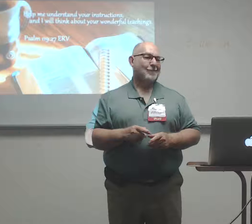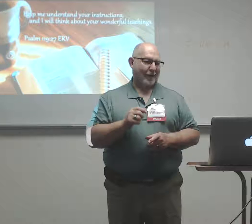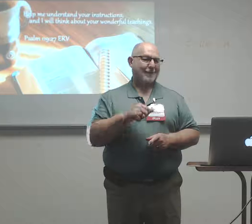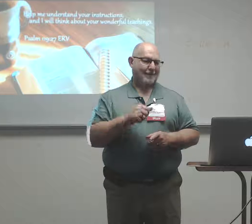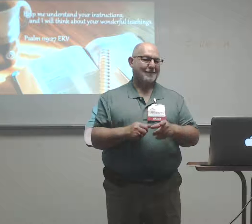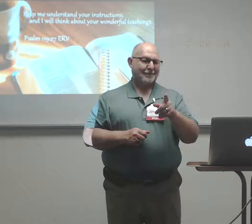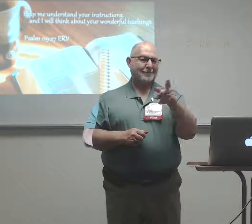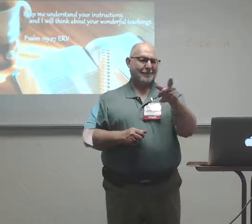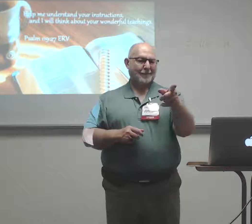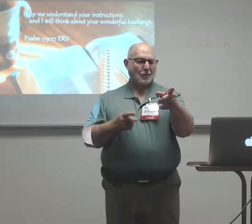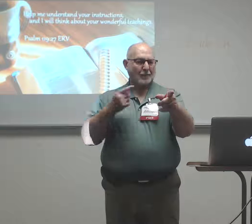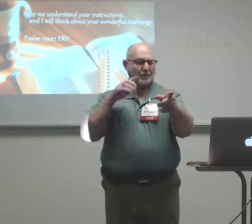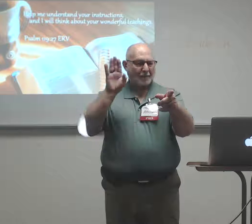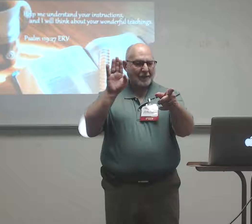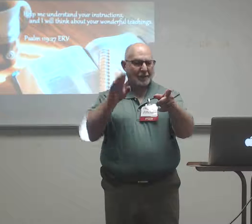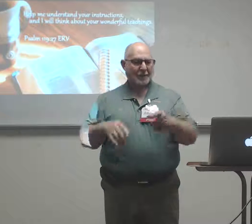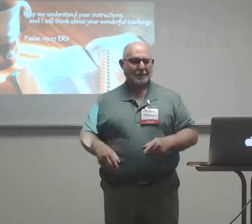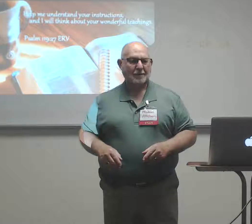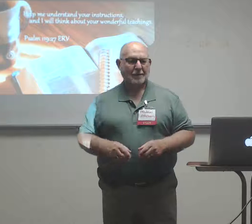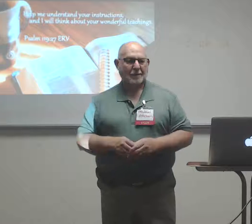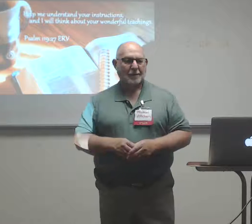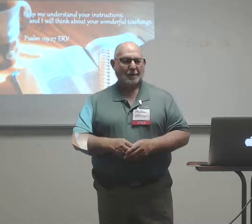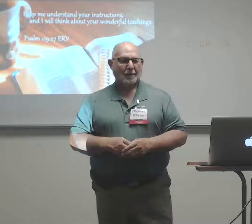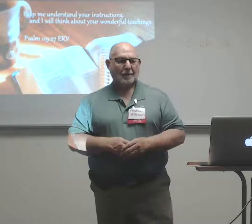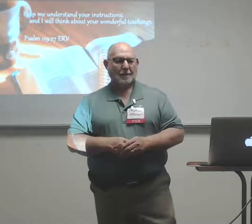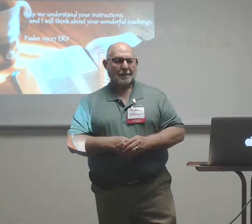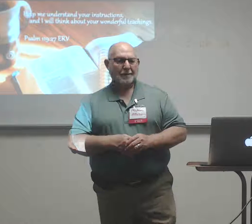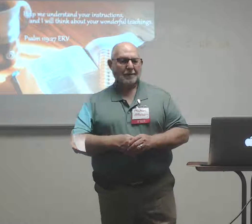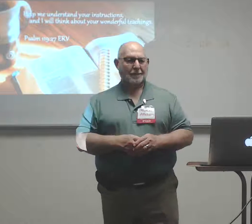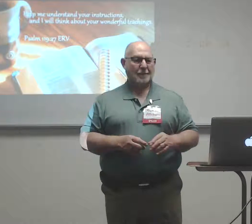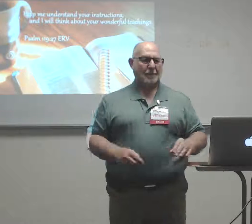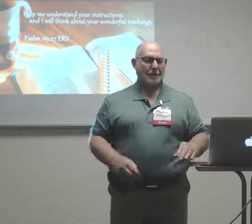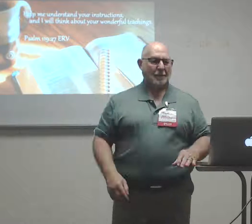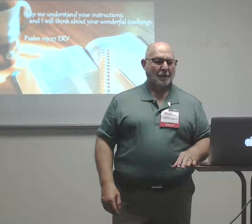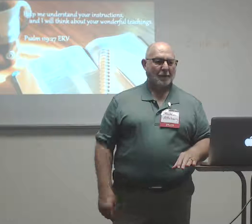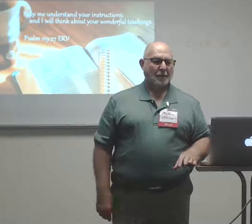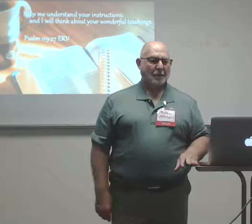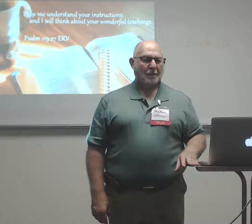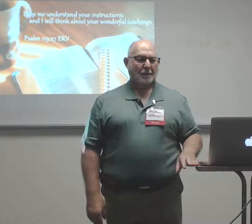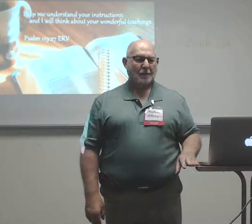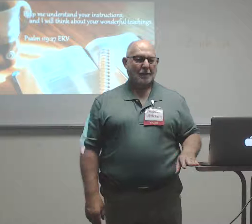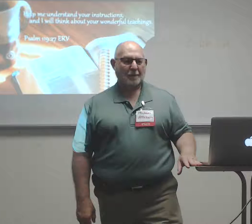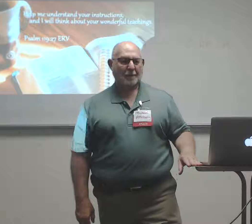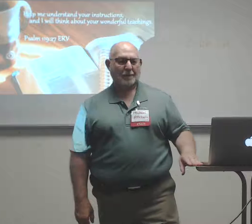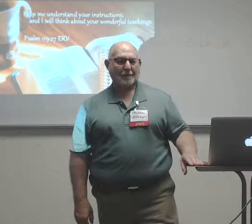Right. That kind of helped Mike understand he needs to change his English.